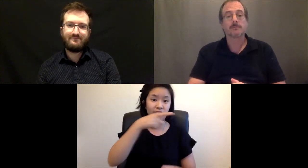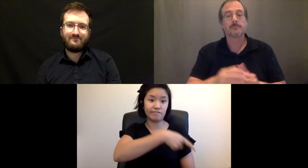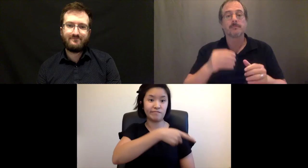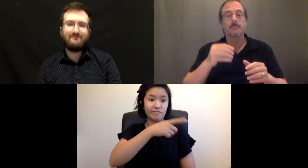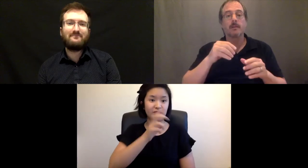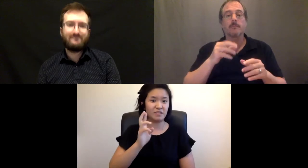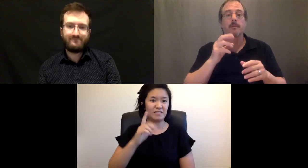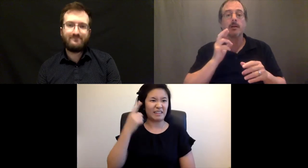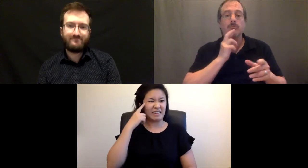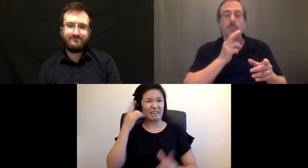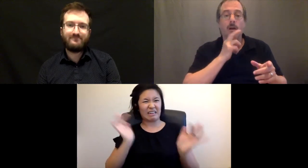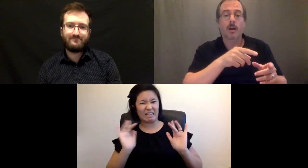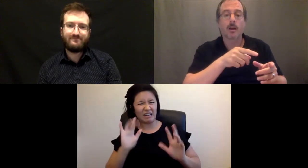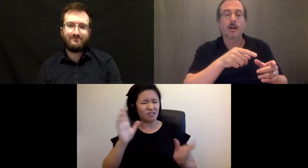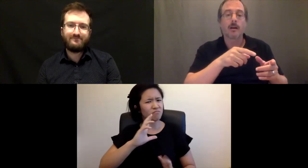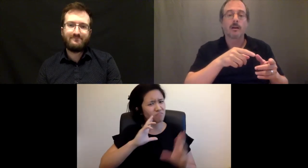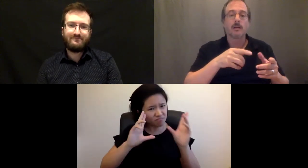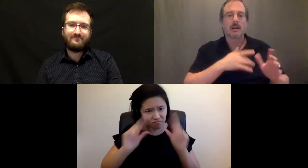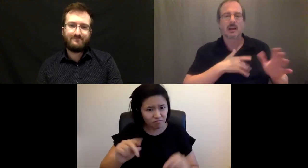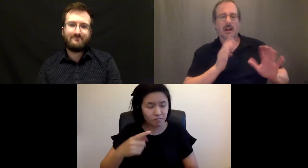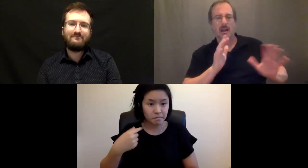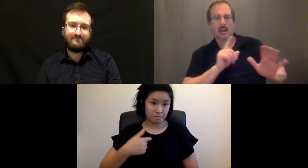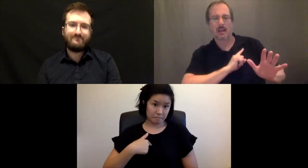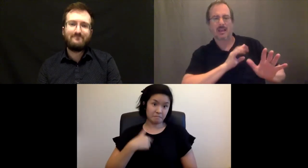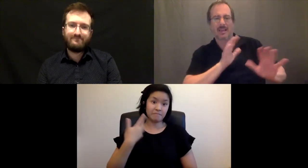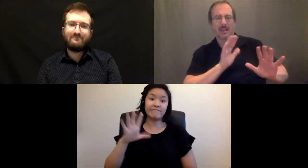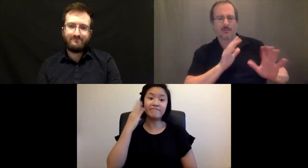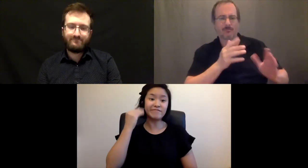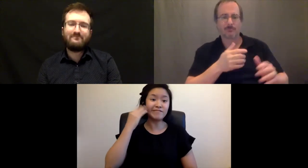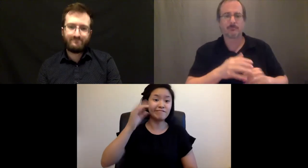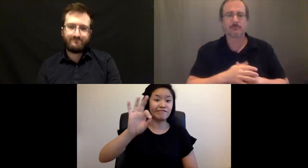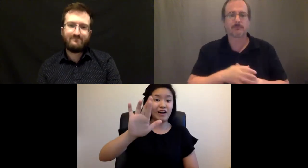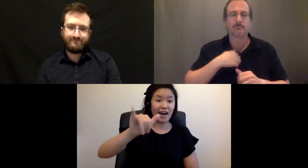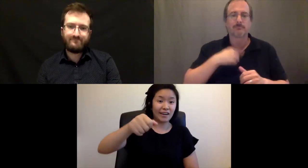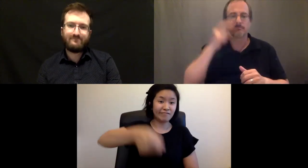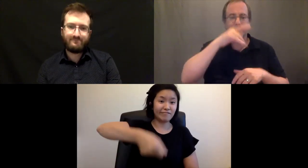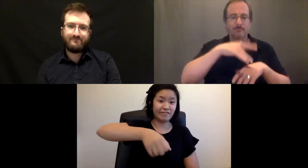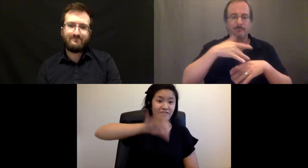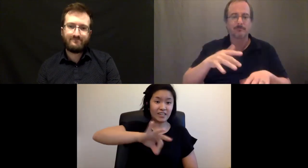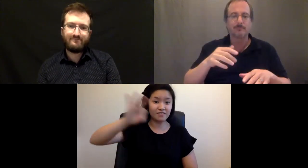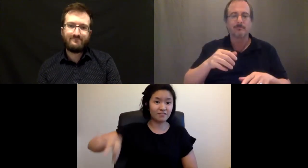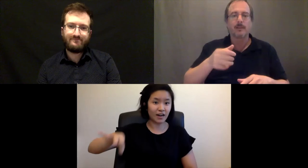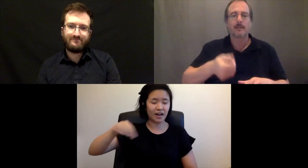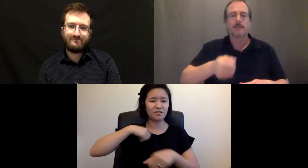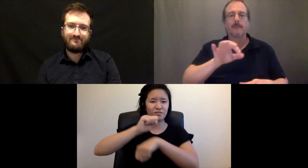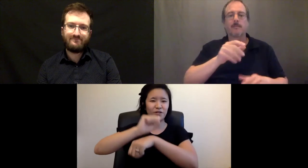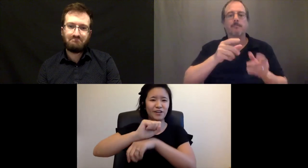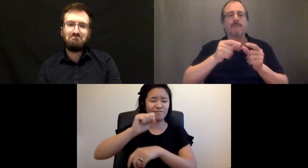even worked in restaurants. So you may think, oh God, I can't work in a restaurant. Well, I did. I was a fry